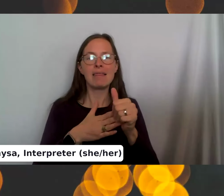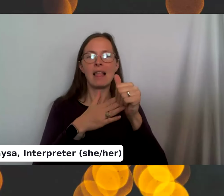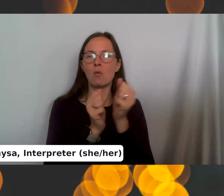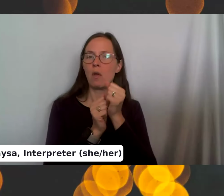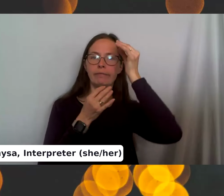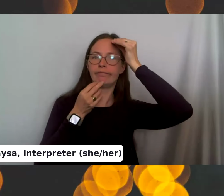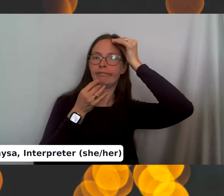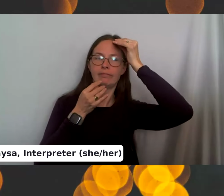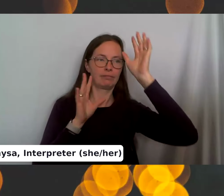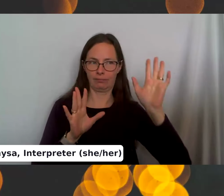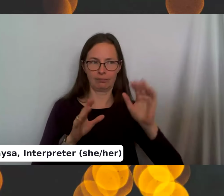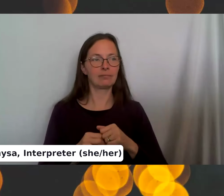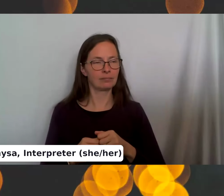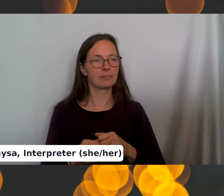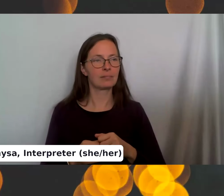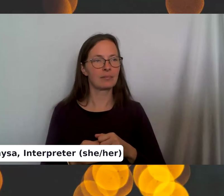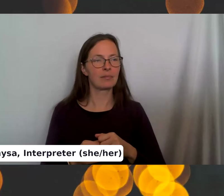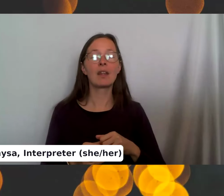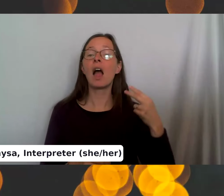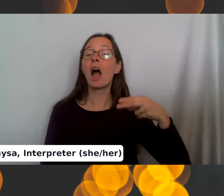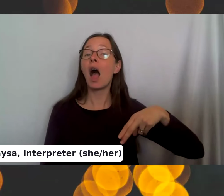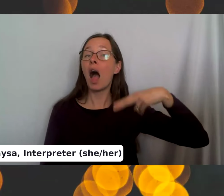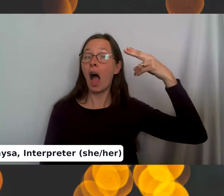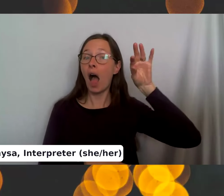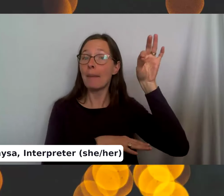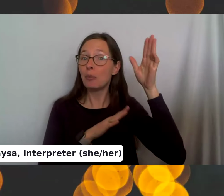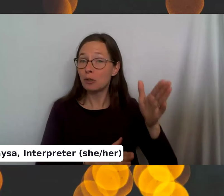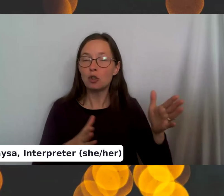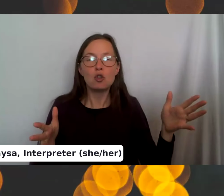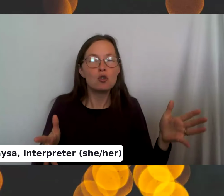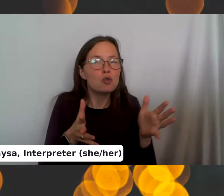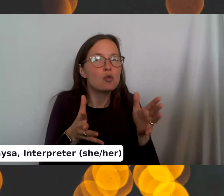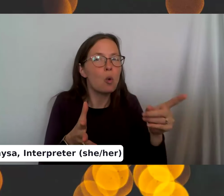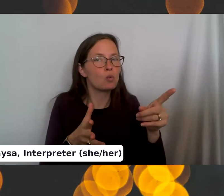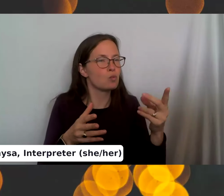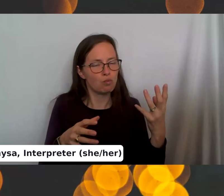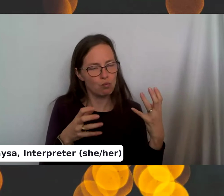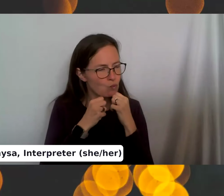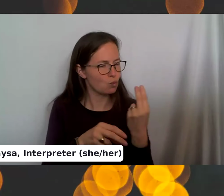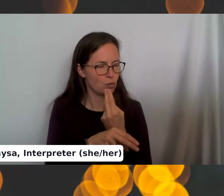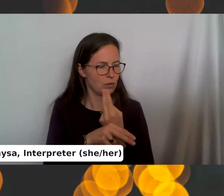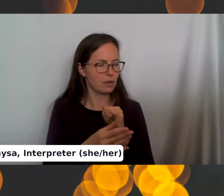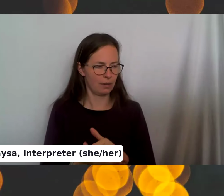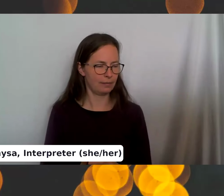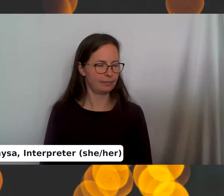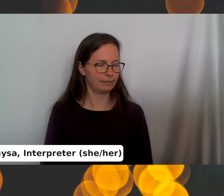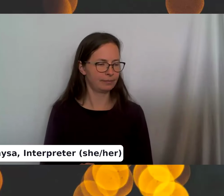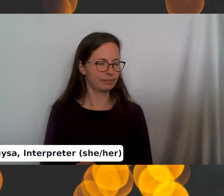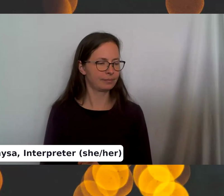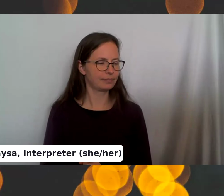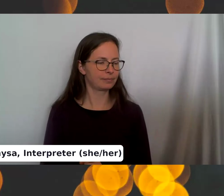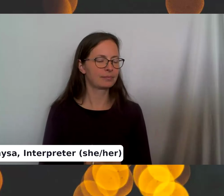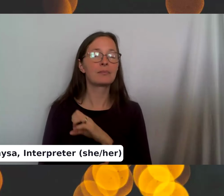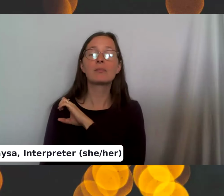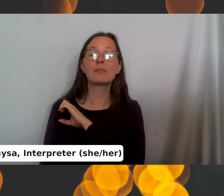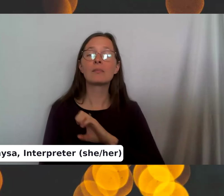intellect. So the High Priestess is encouraging you to embrace that. And then the Empress is